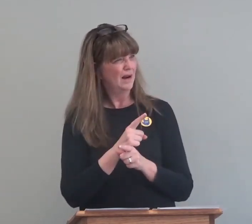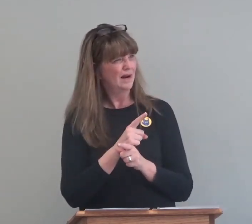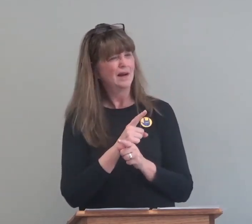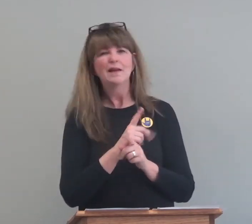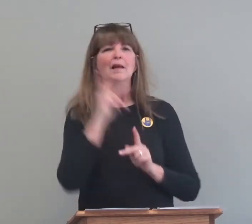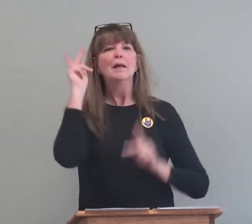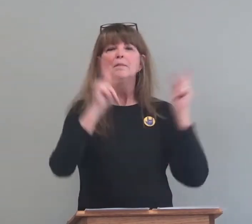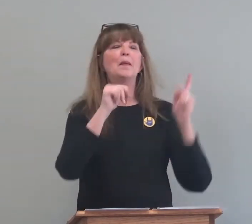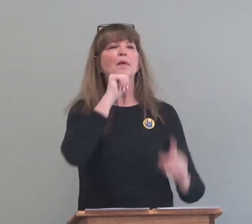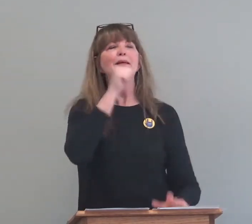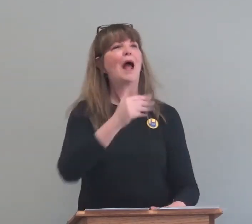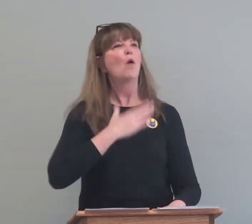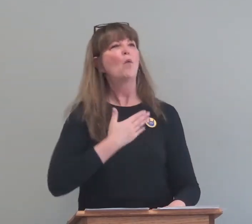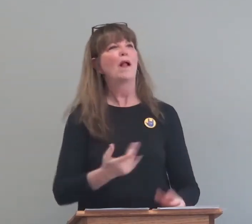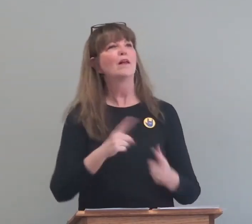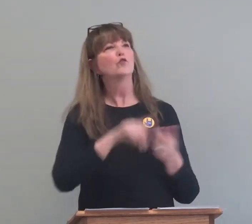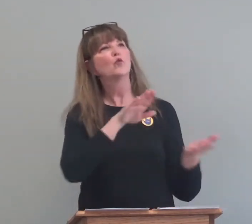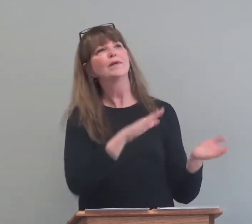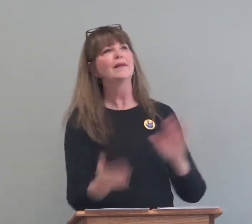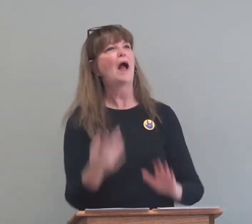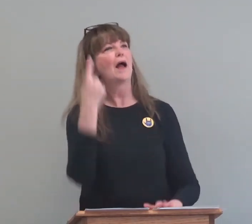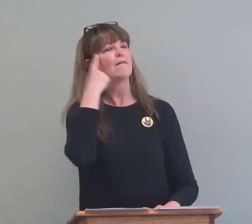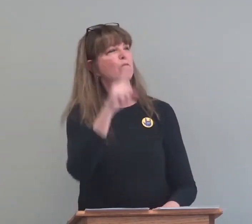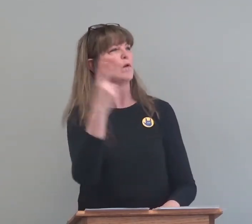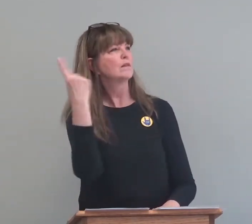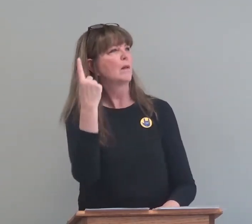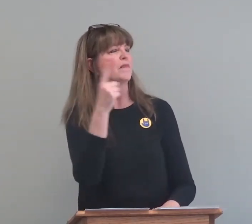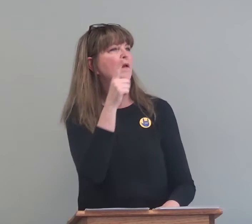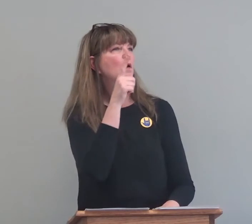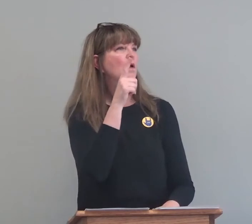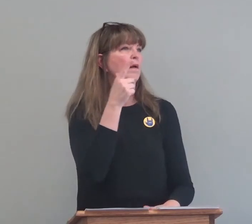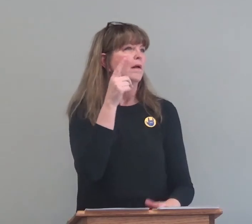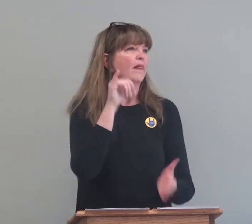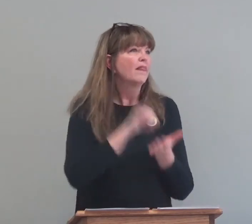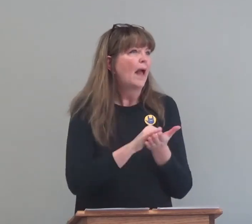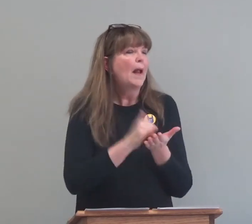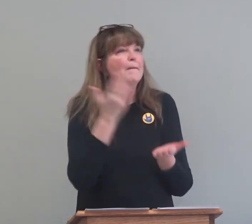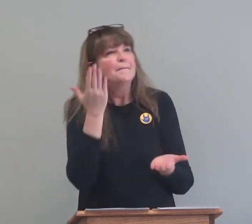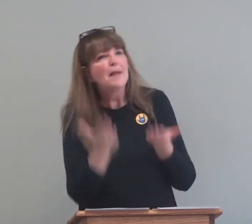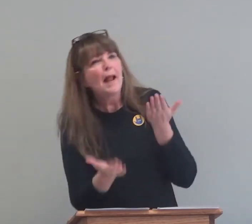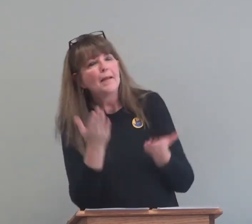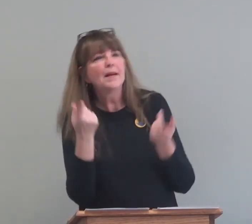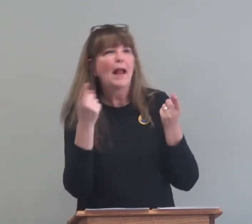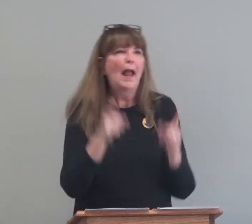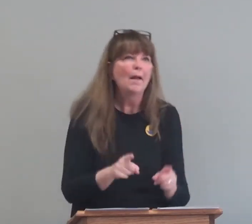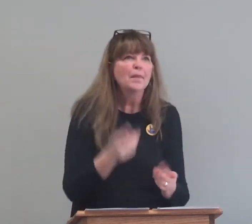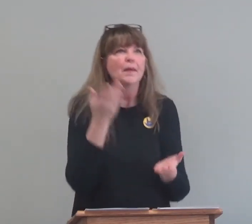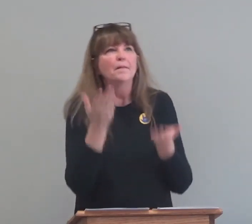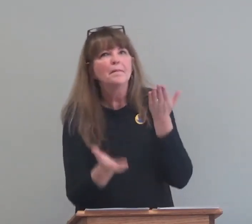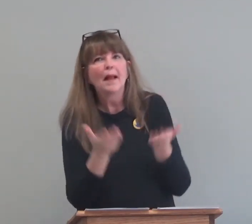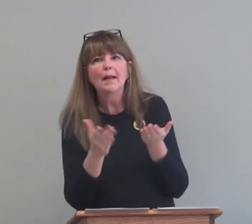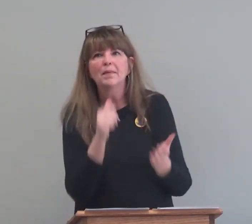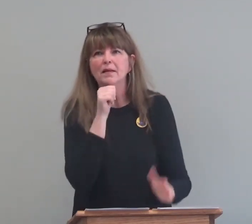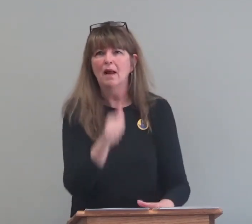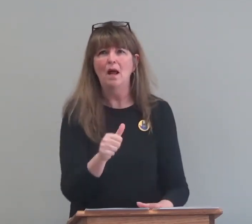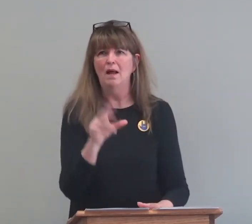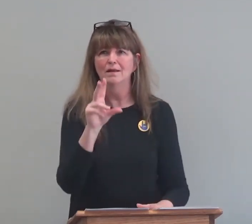And people still die for Jesus today, right? But people aren't really willing to die for something that might have happened or might not